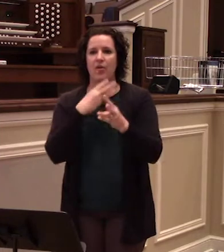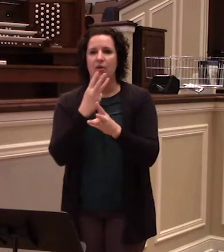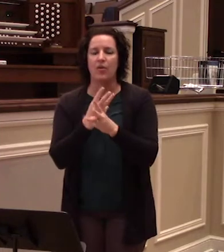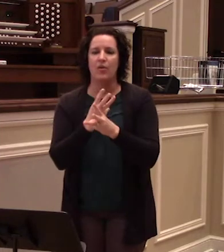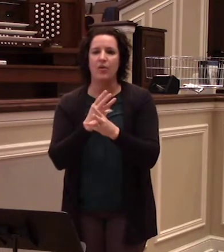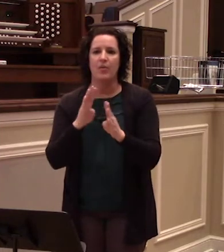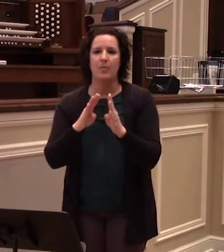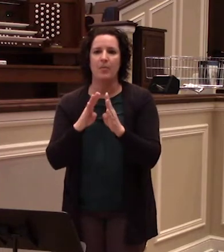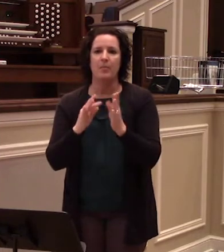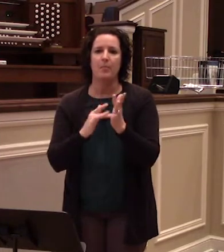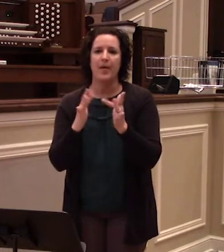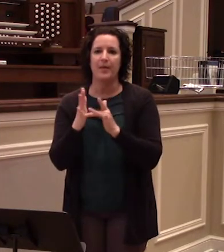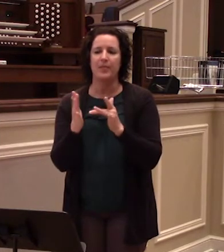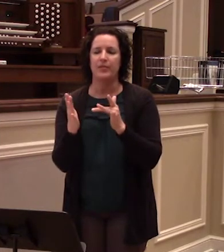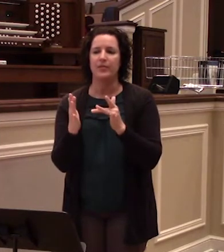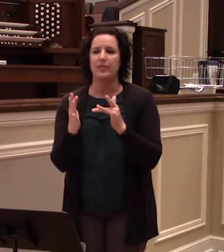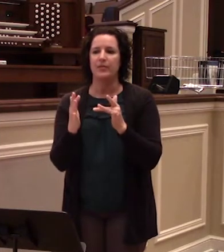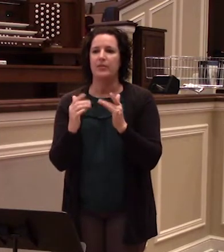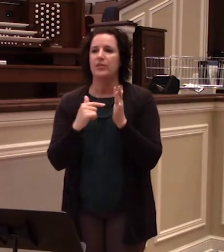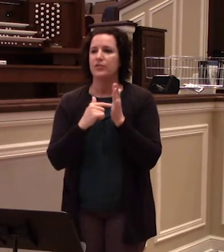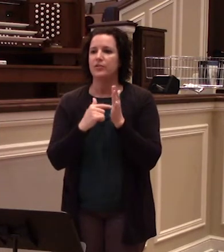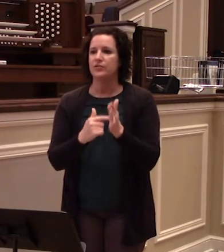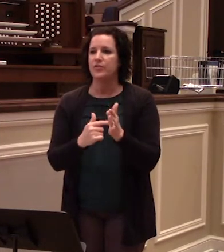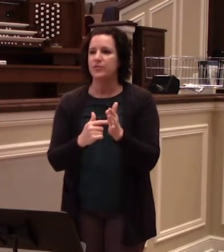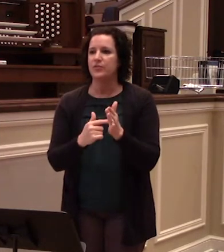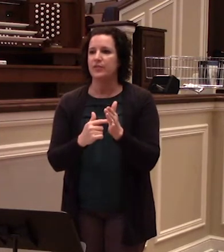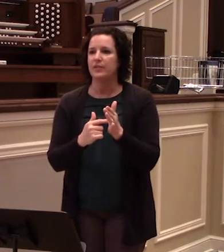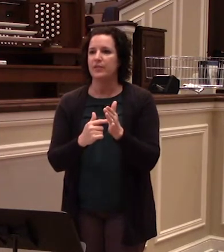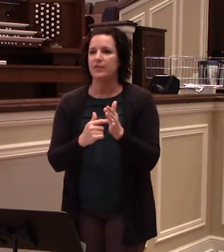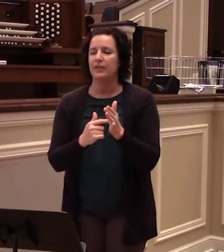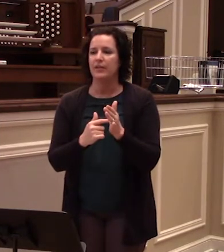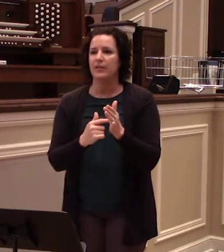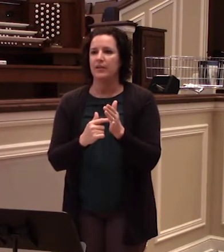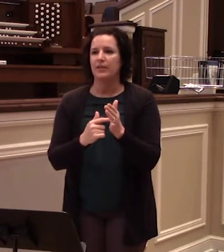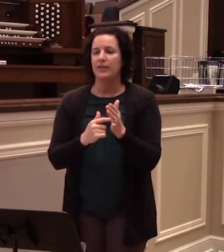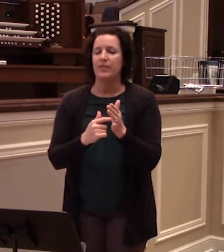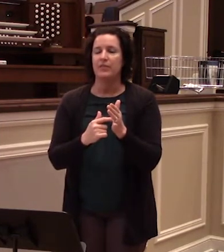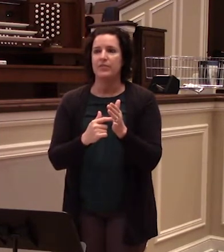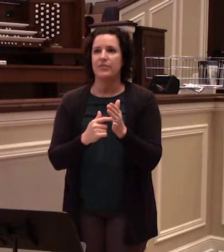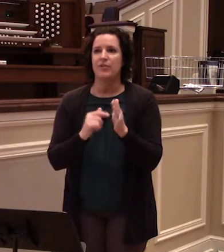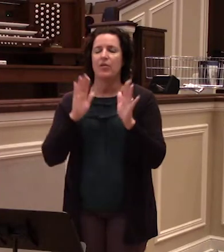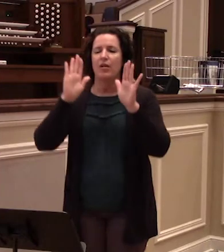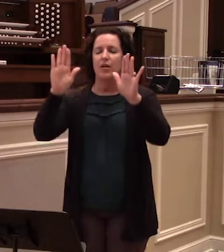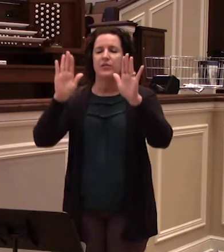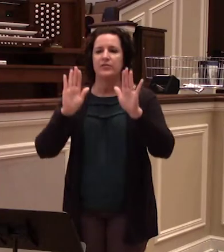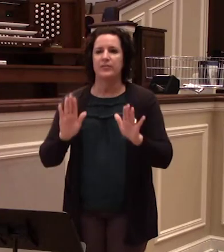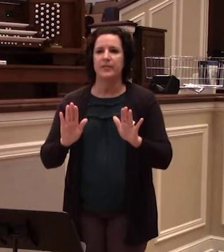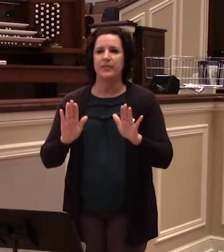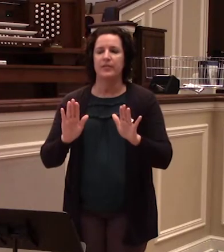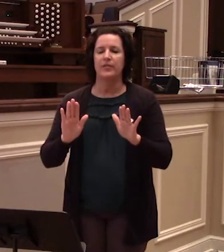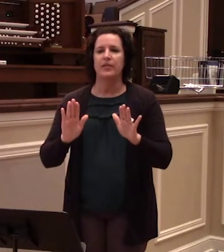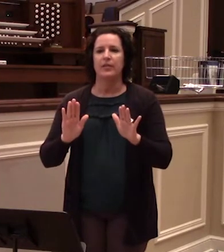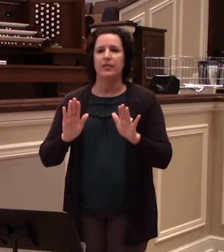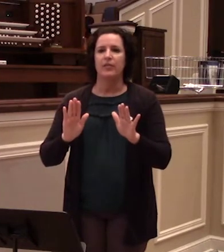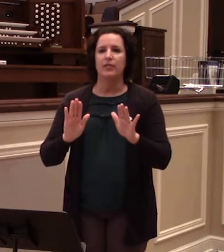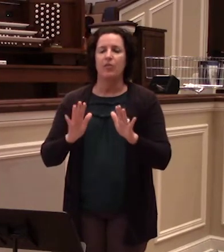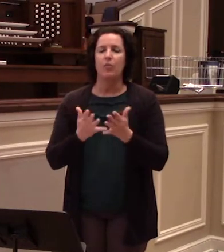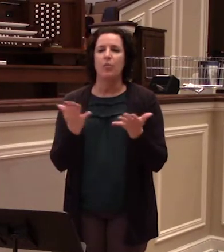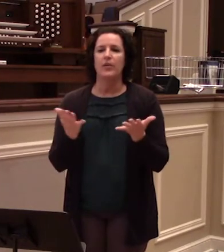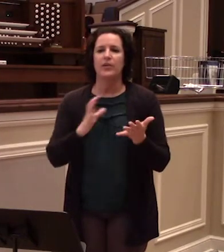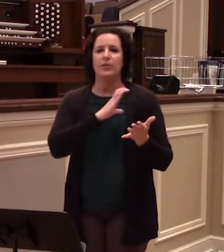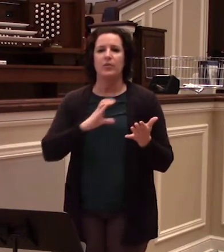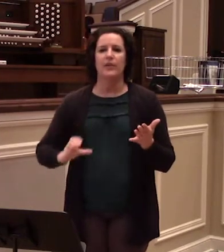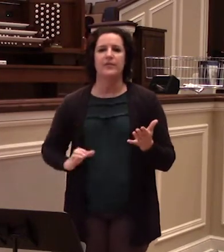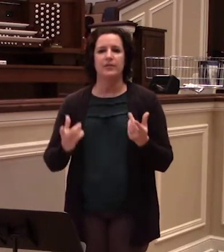testifying, preparing and getting us ready to understand the magnitude of what God and Christ has done for